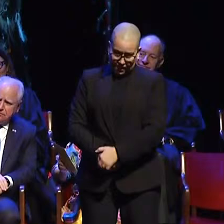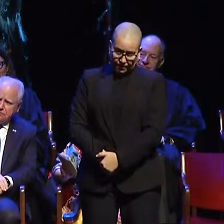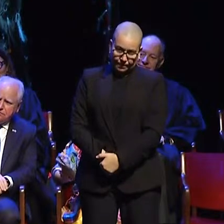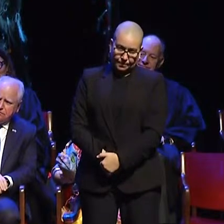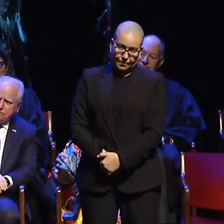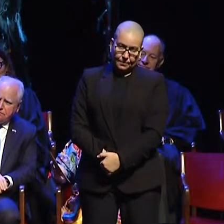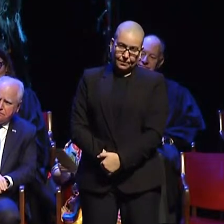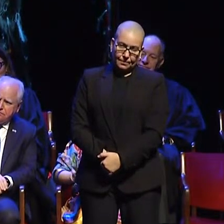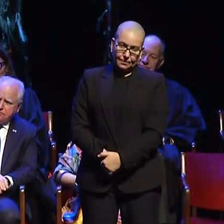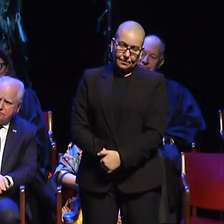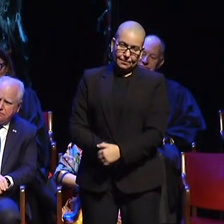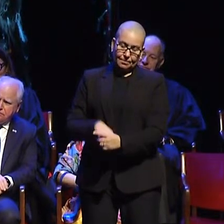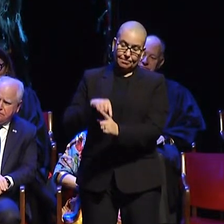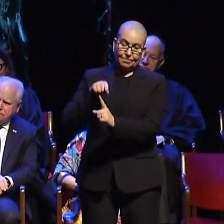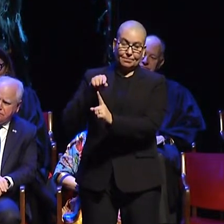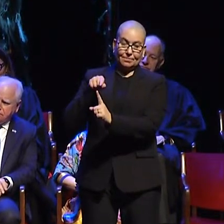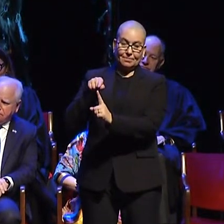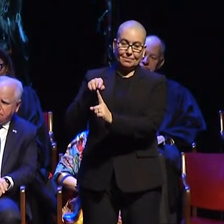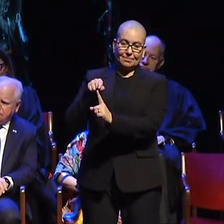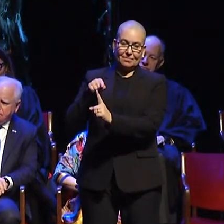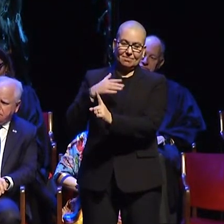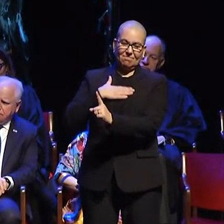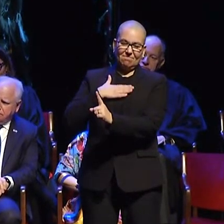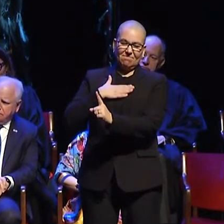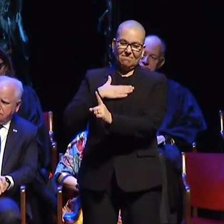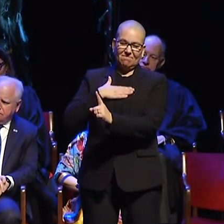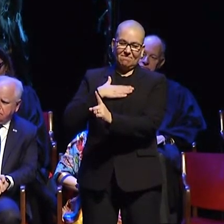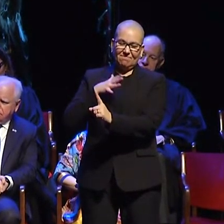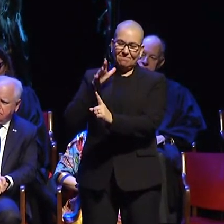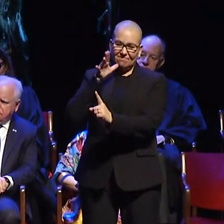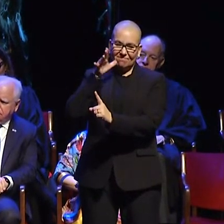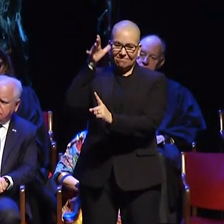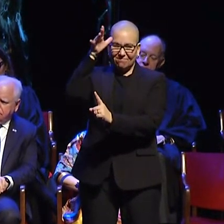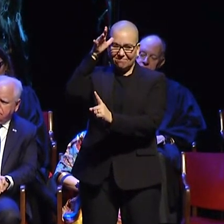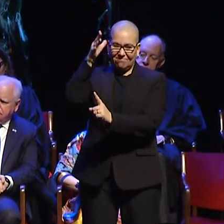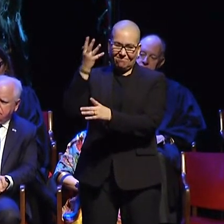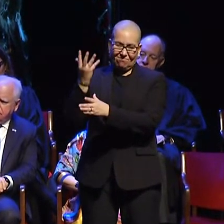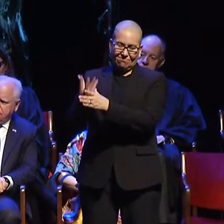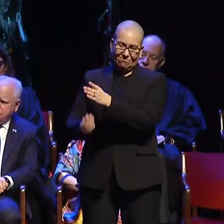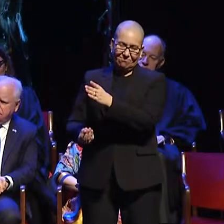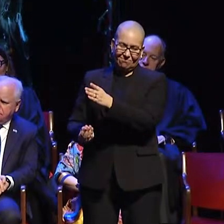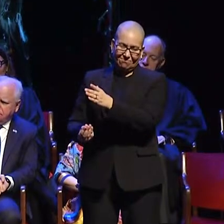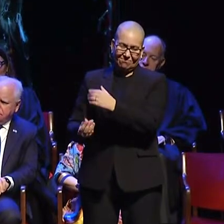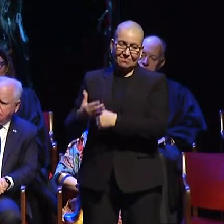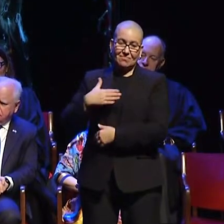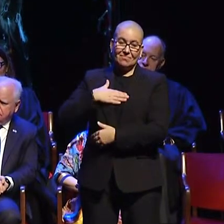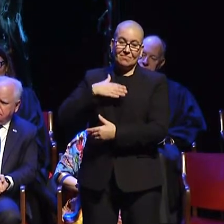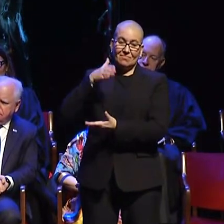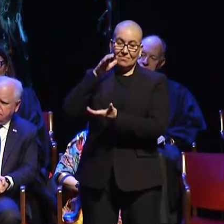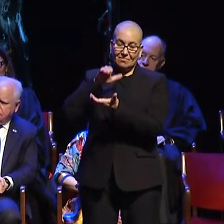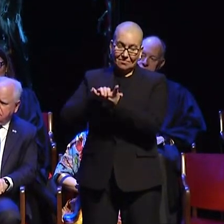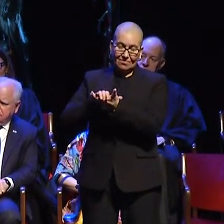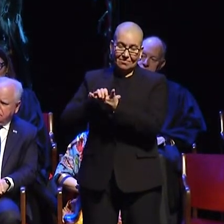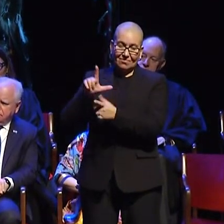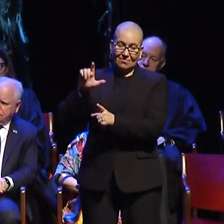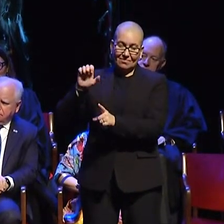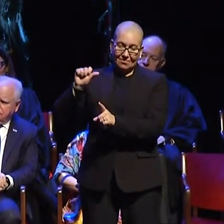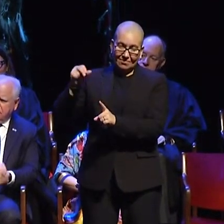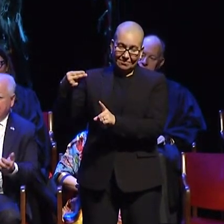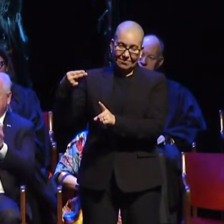Especially my late parents, my sister, my wife Leah, and our children Hannah and Noah, for their love and